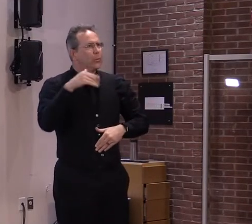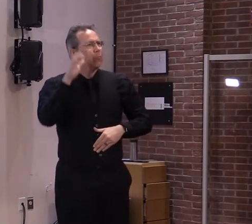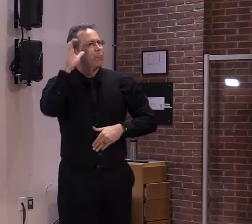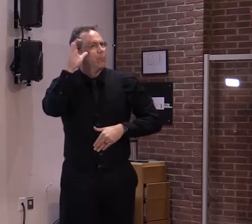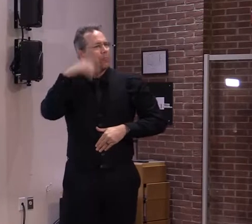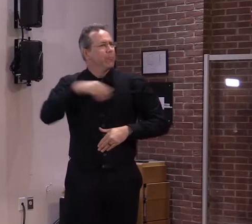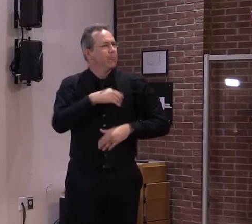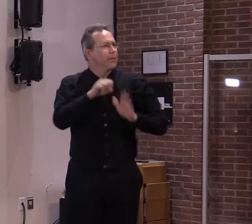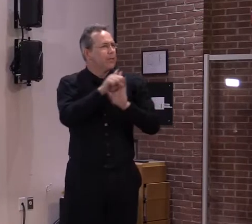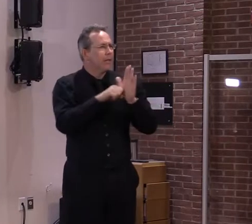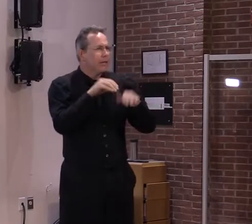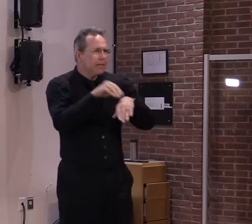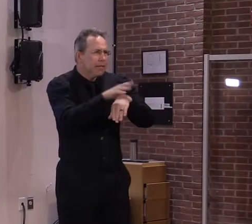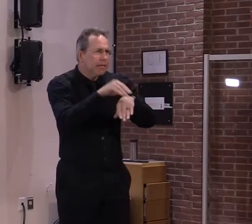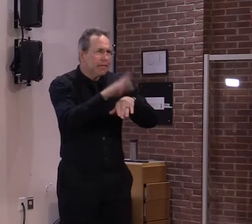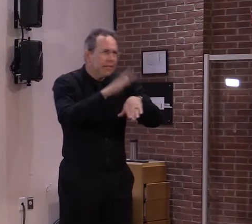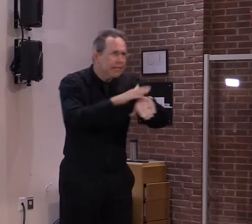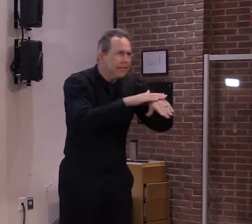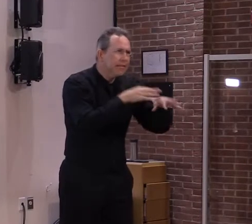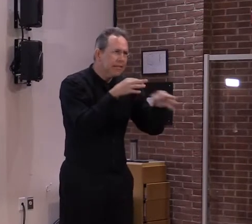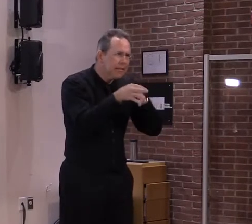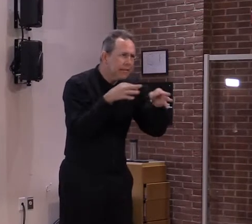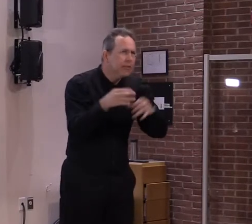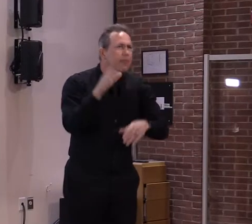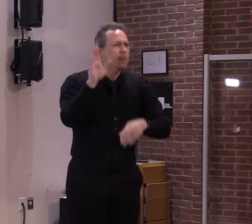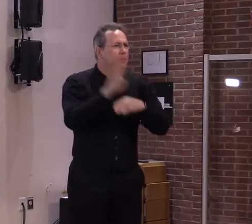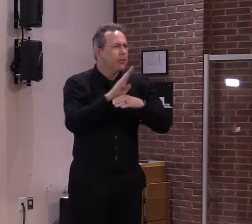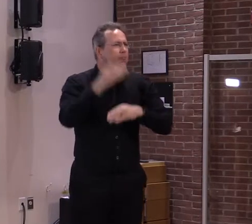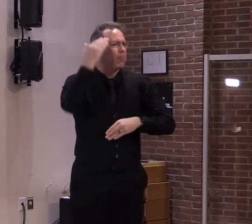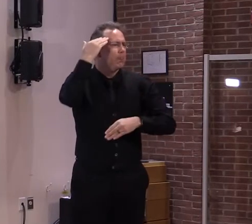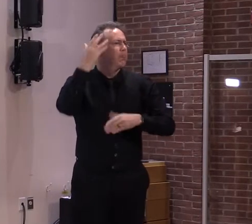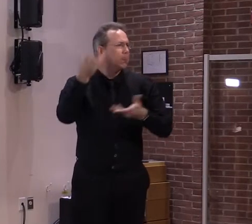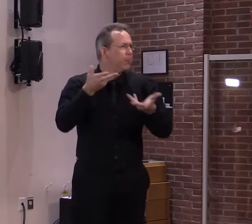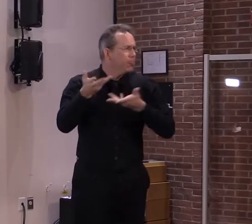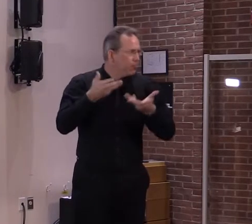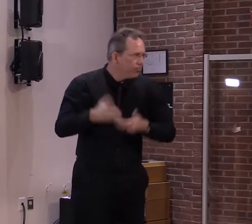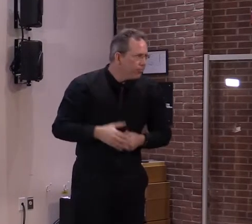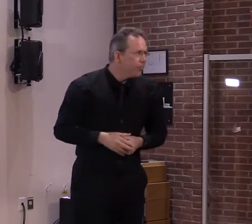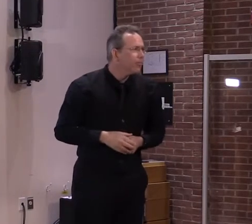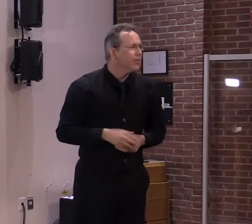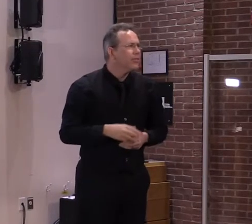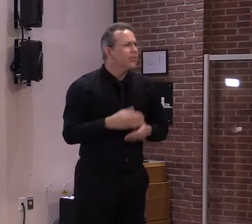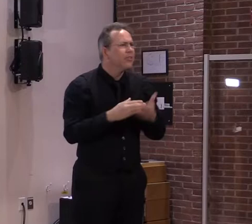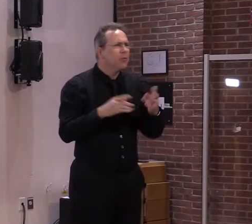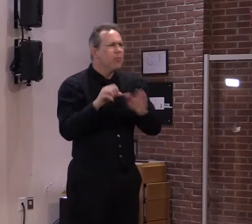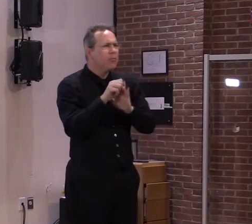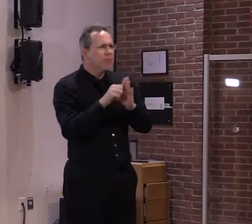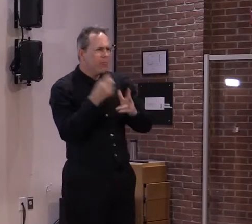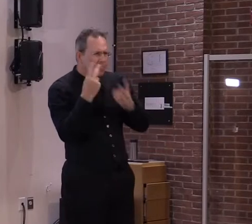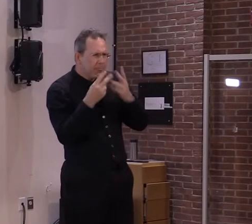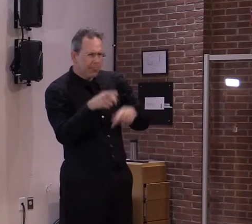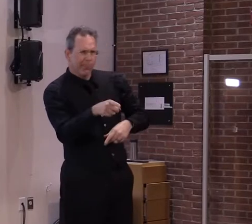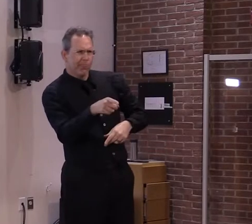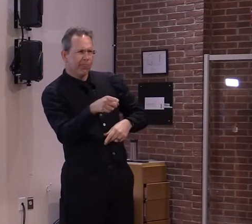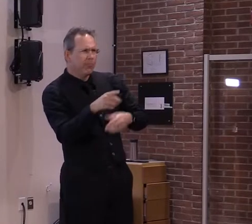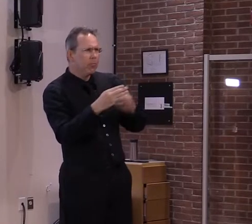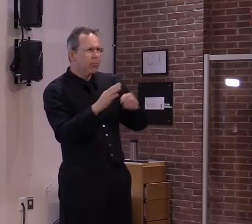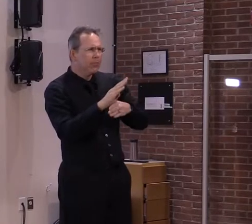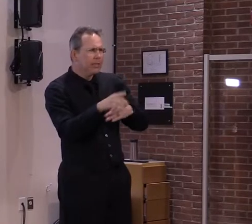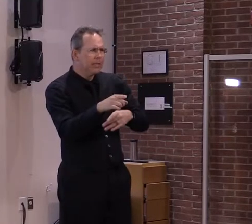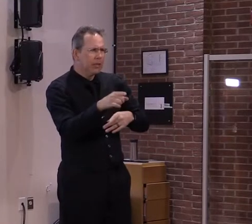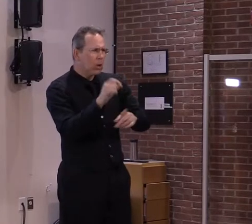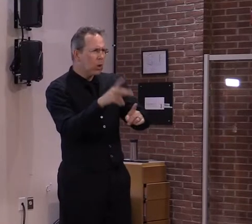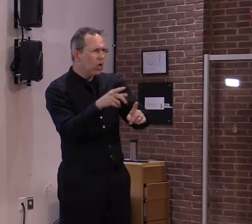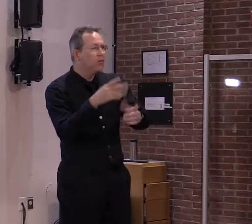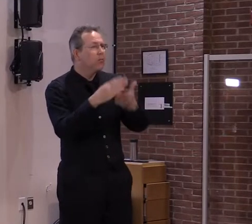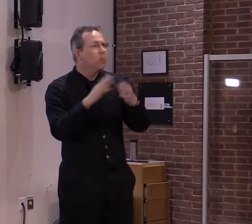every Vermonter to assess risk and make responsible decisions in the months ahead. I want to again recognize